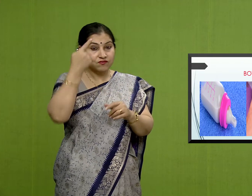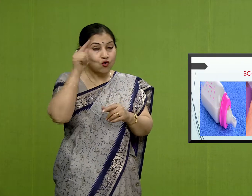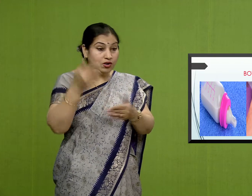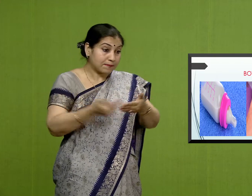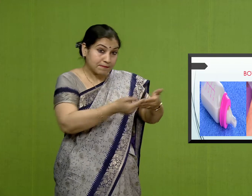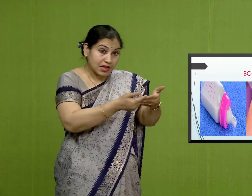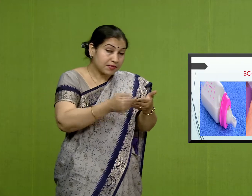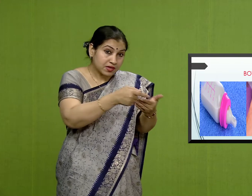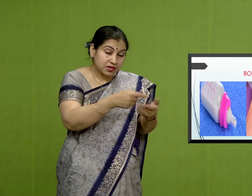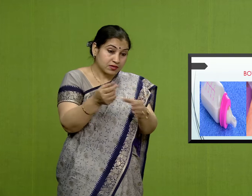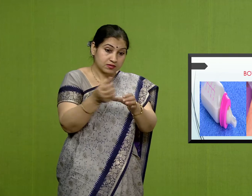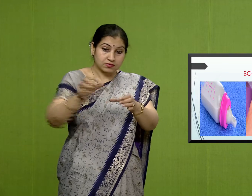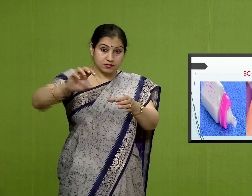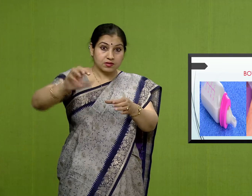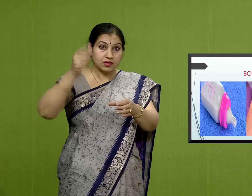bottle feeding.